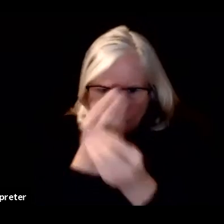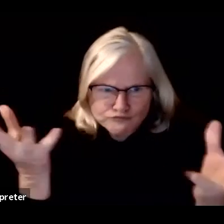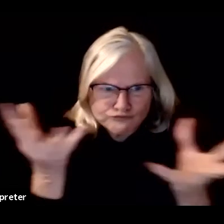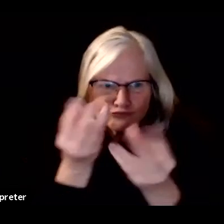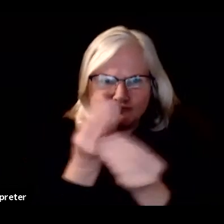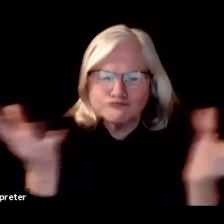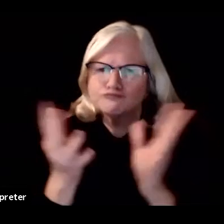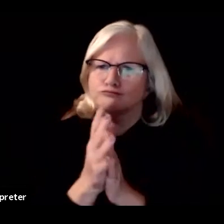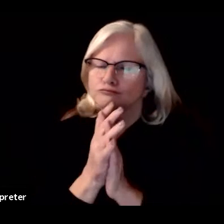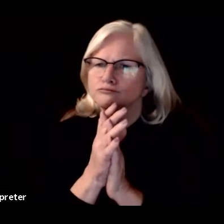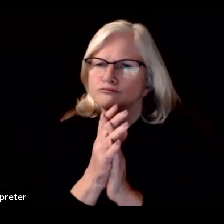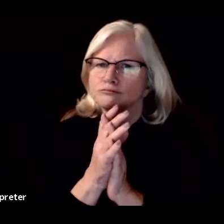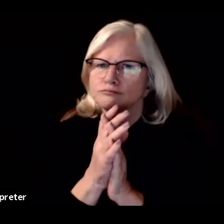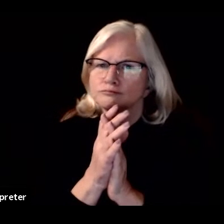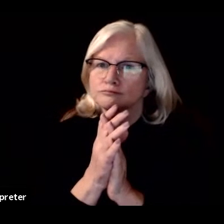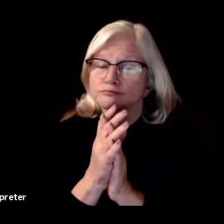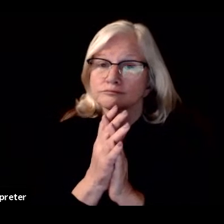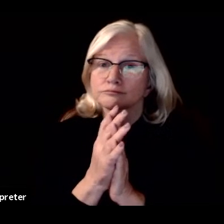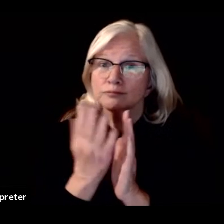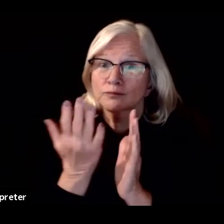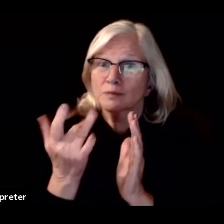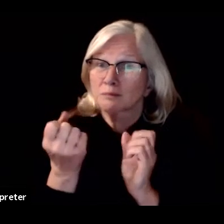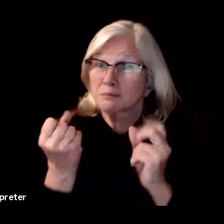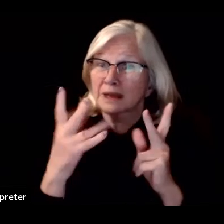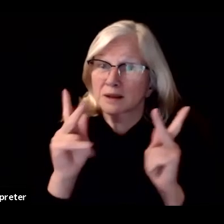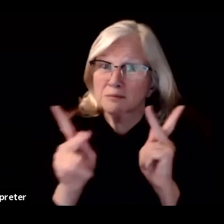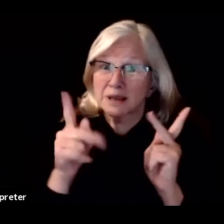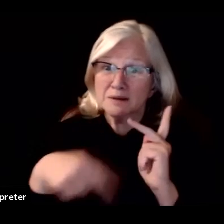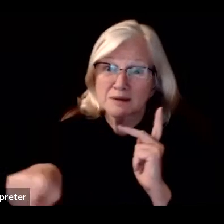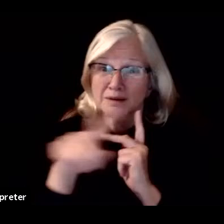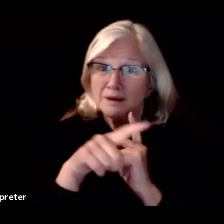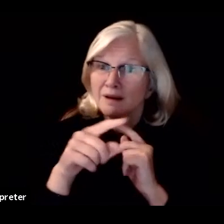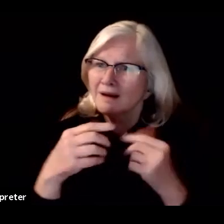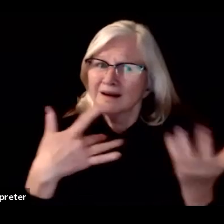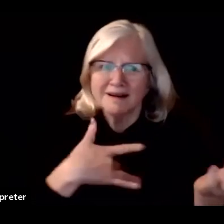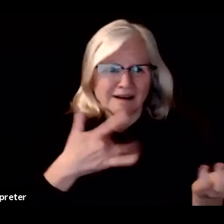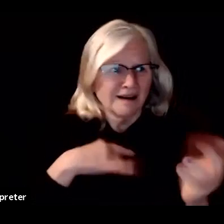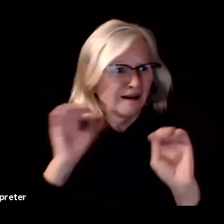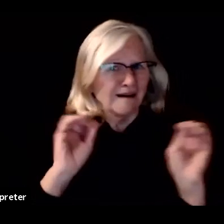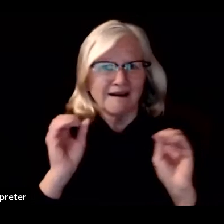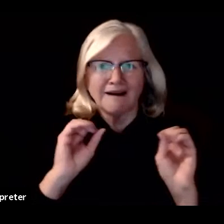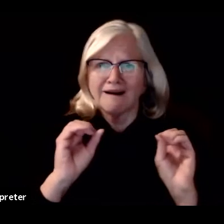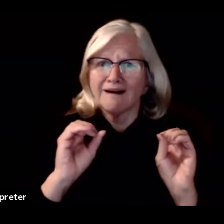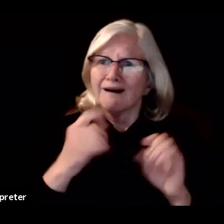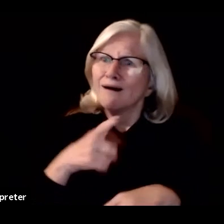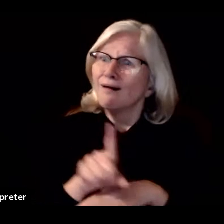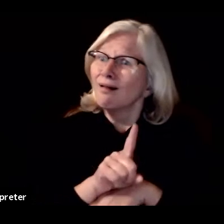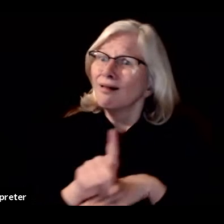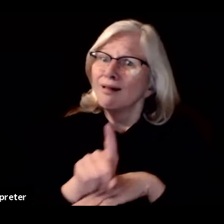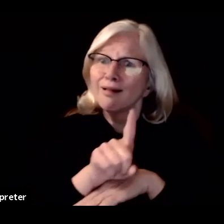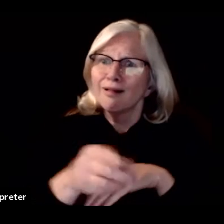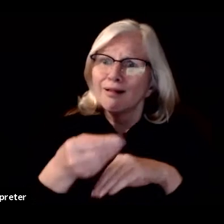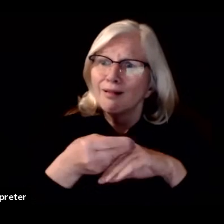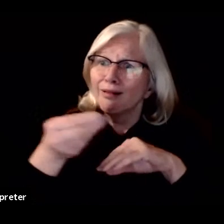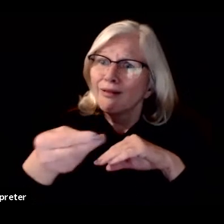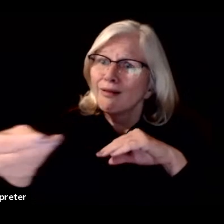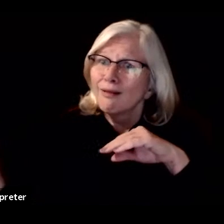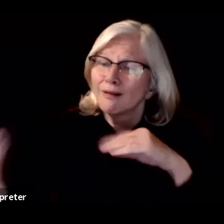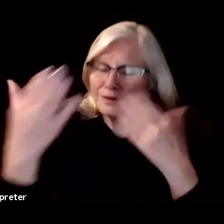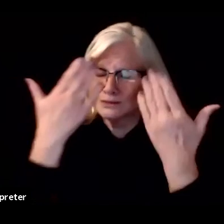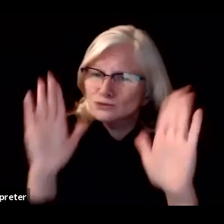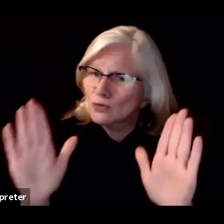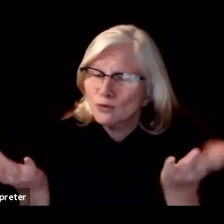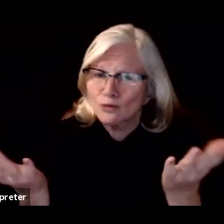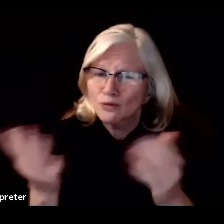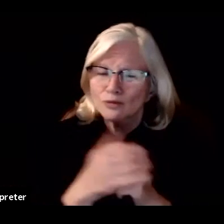they have this virus, and why it's so important that we all take those